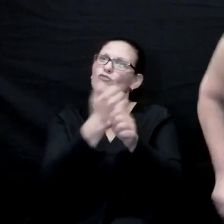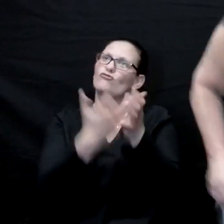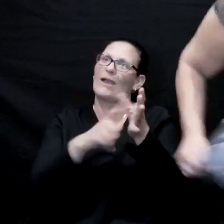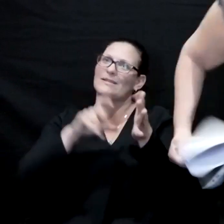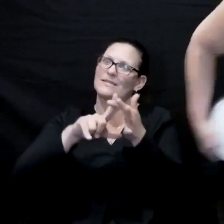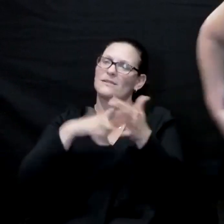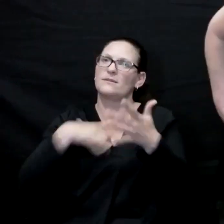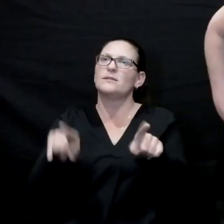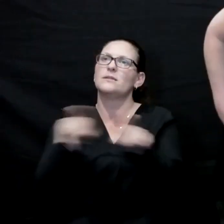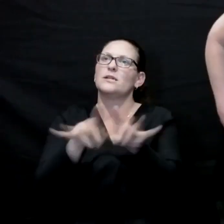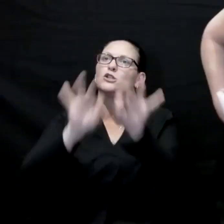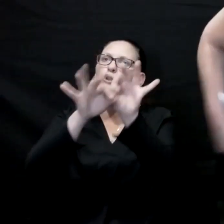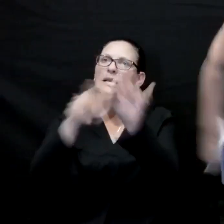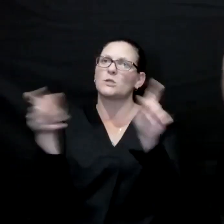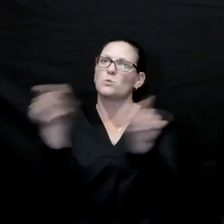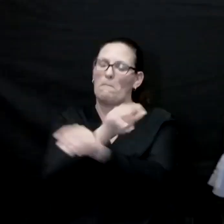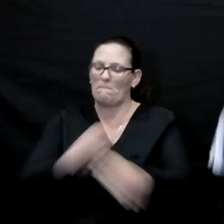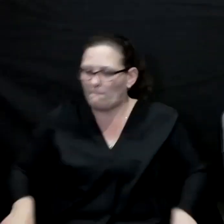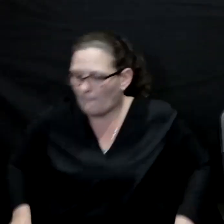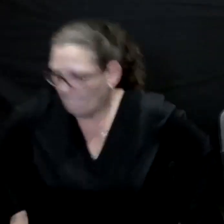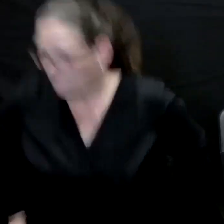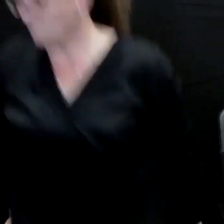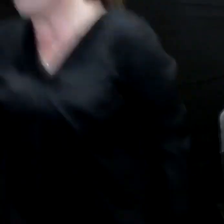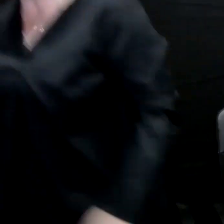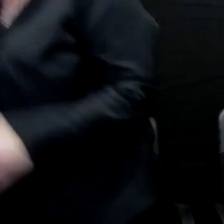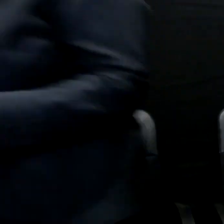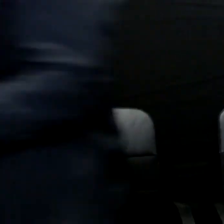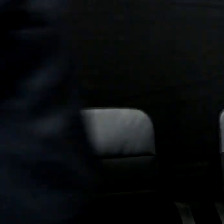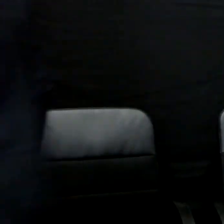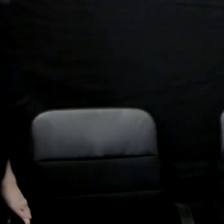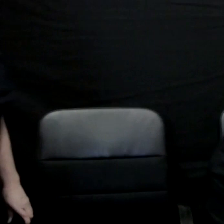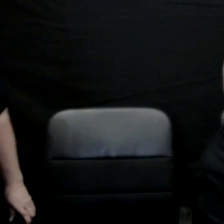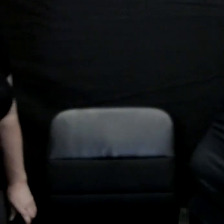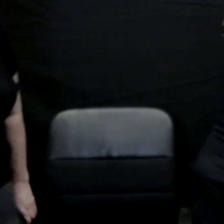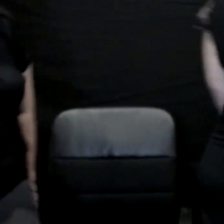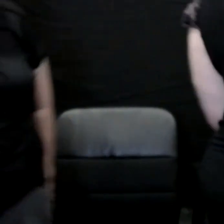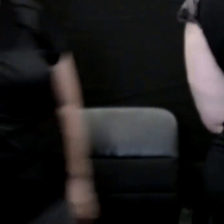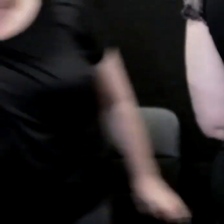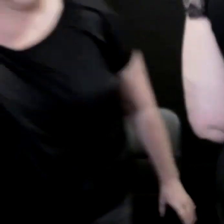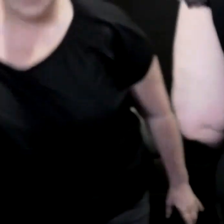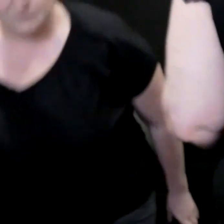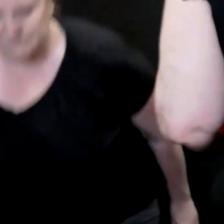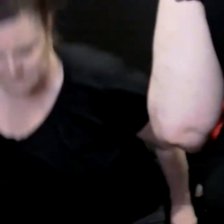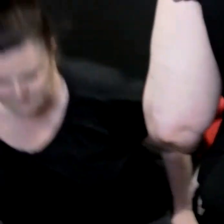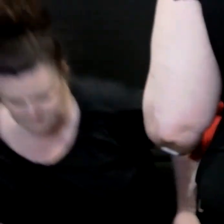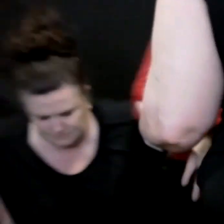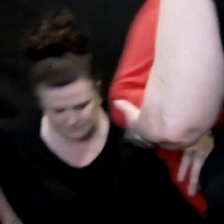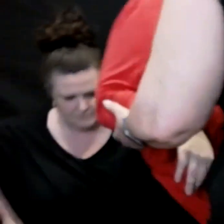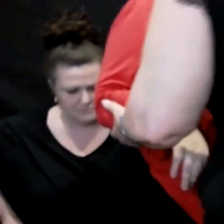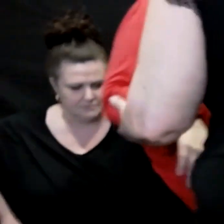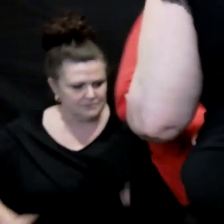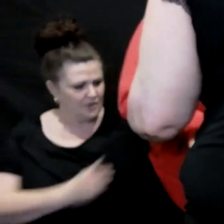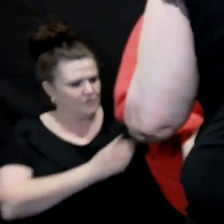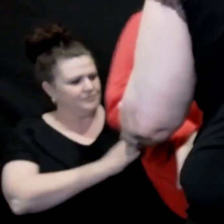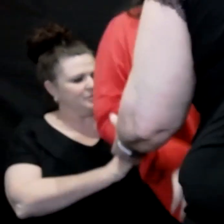spots. Hey Grace, could you give me your hand? Yeah, no worries. That's right. Yeah. Right.